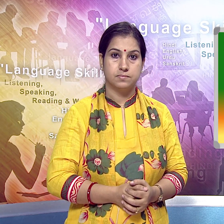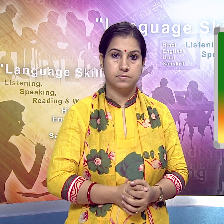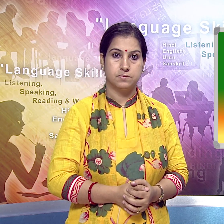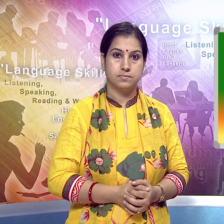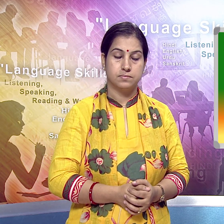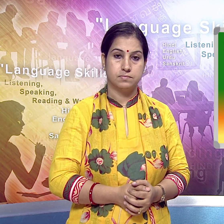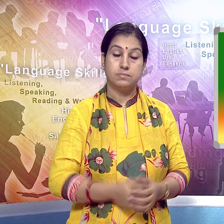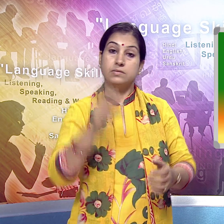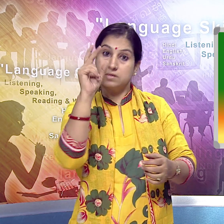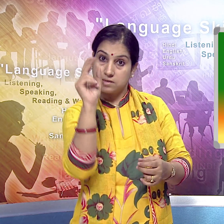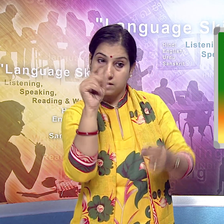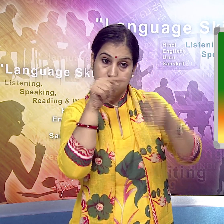And the second is vitamin C.